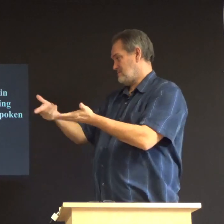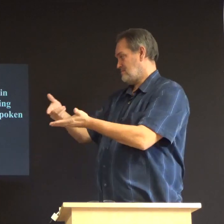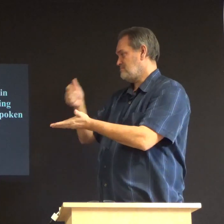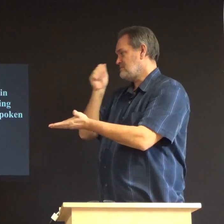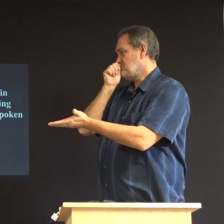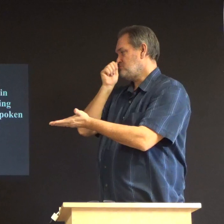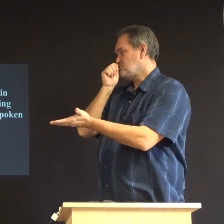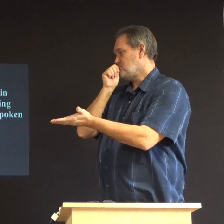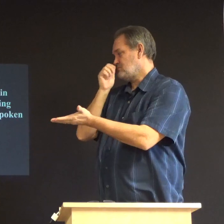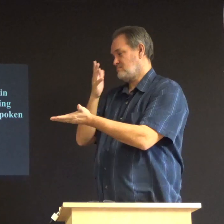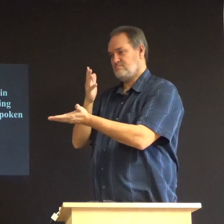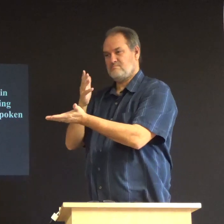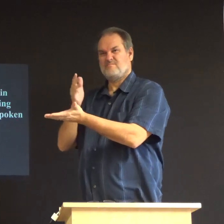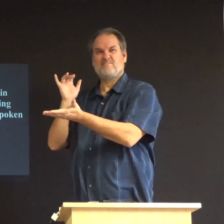foundation of the world.